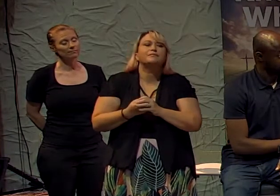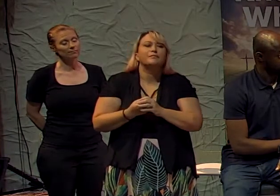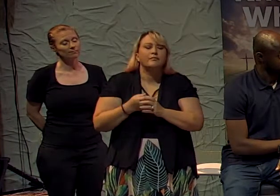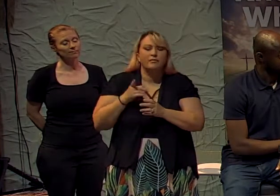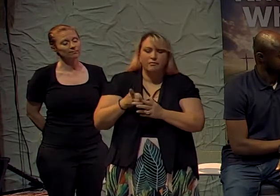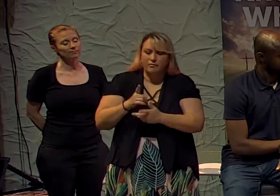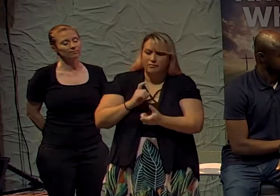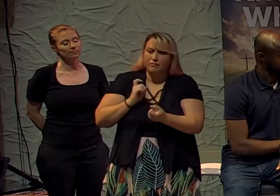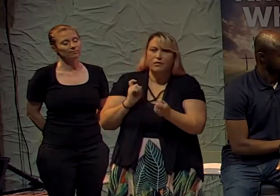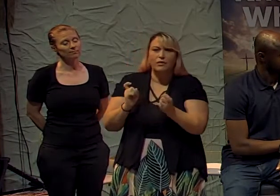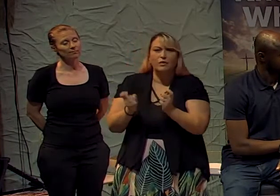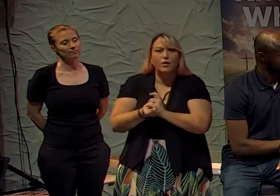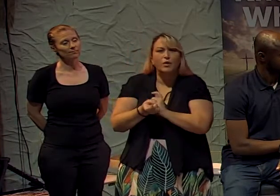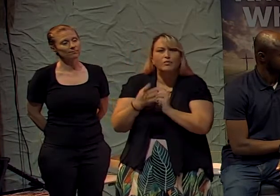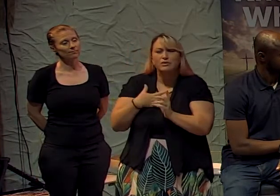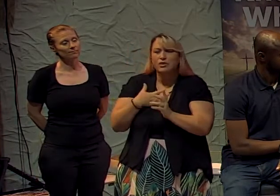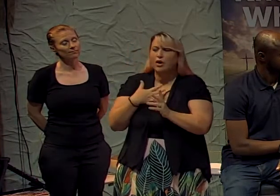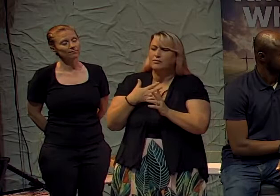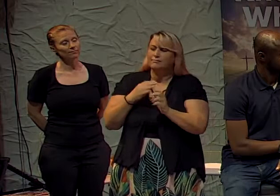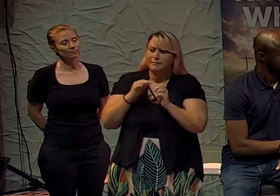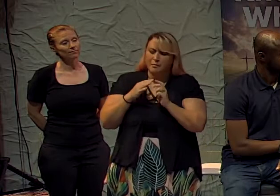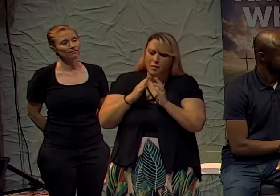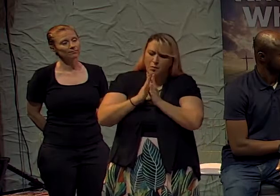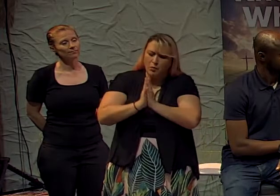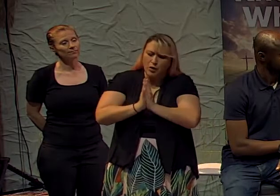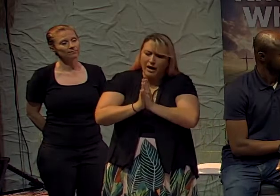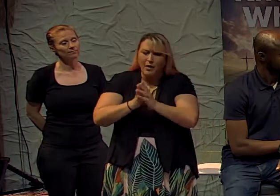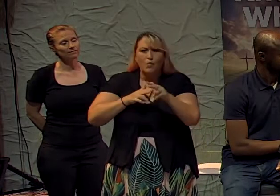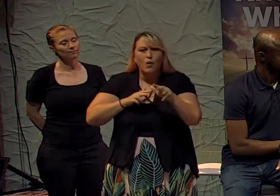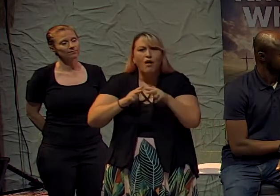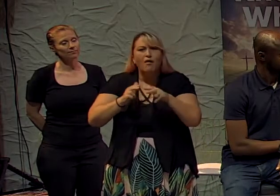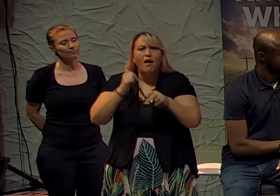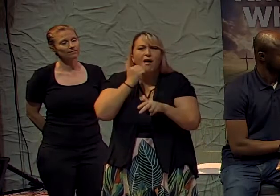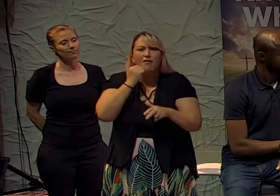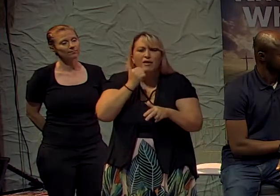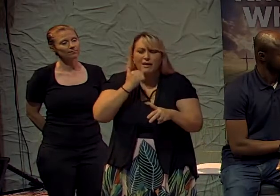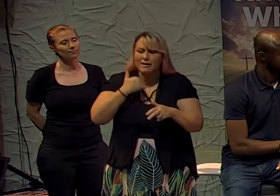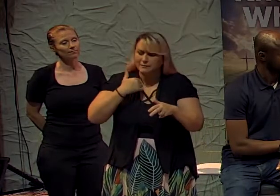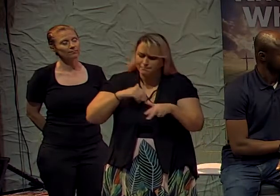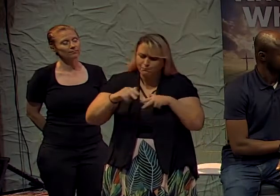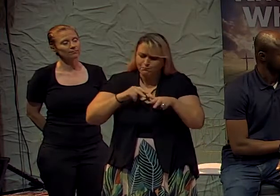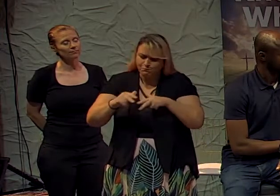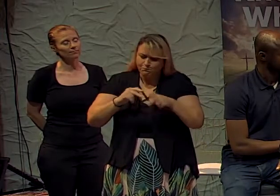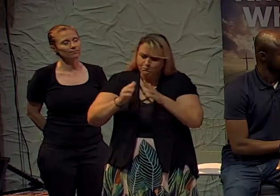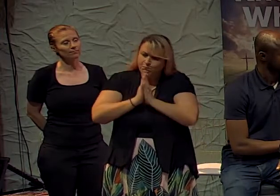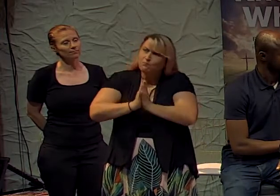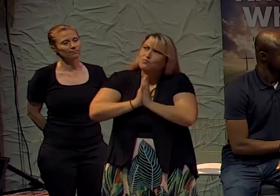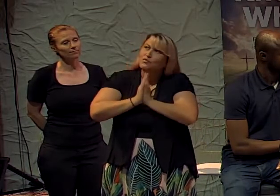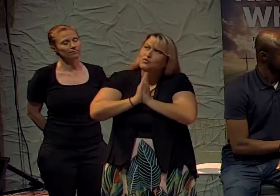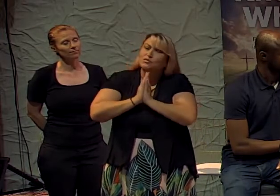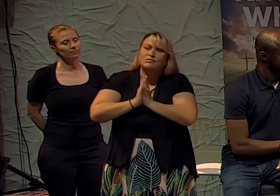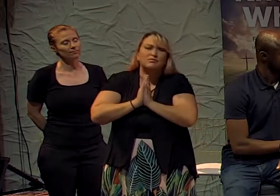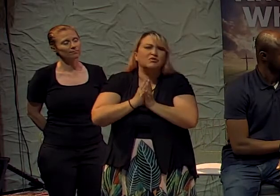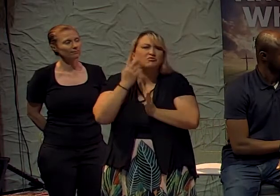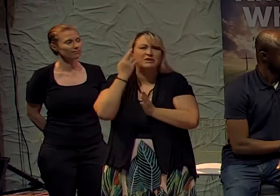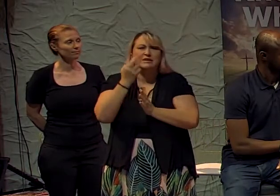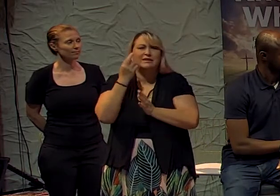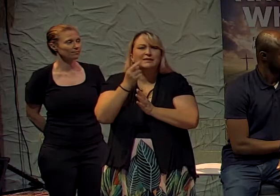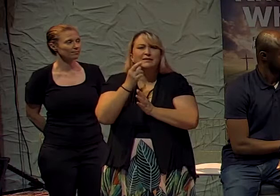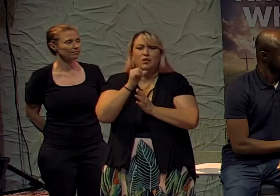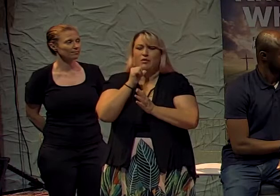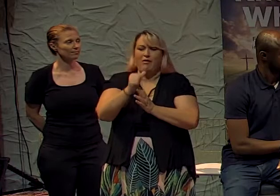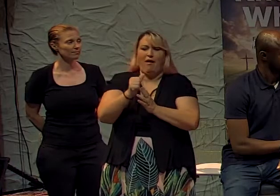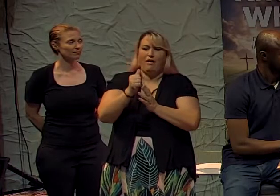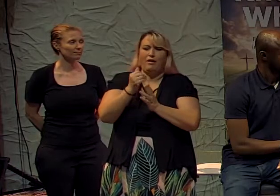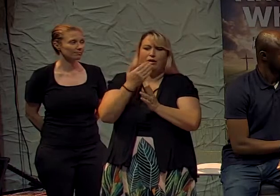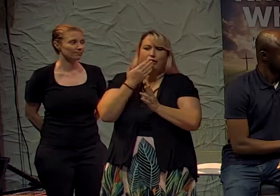around. We start hitting the pavement and prayer walking every morning and realizing that we had just not gotten to a good point. And we prayed